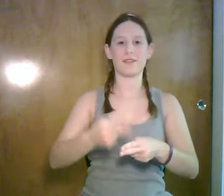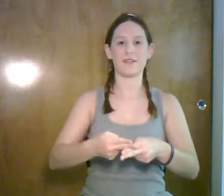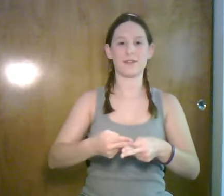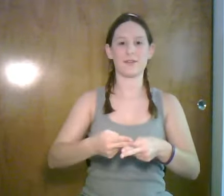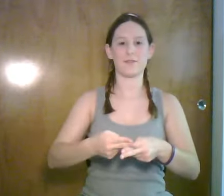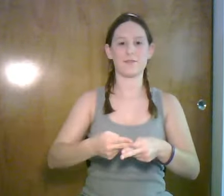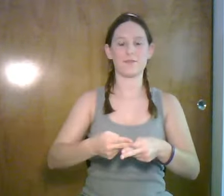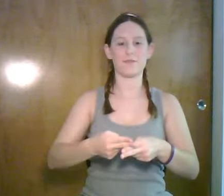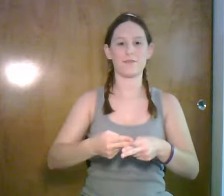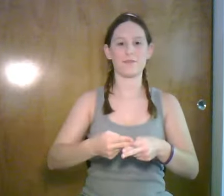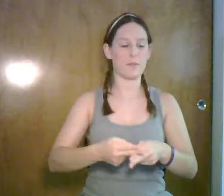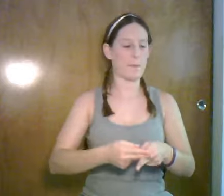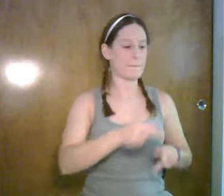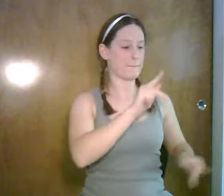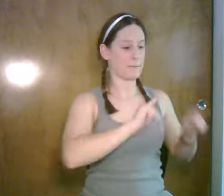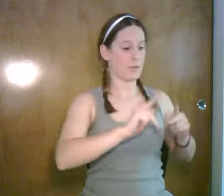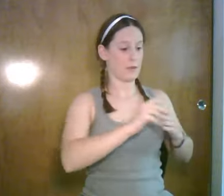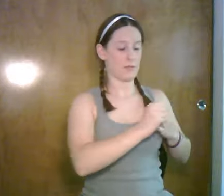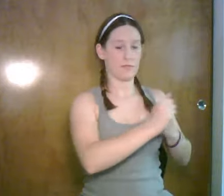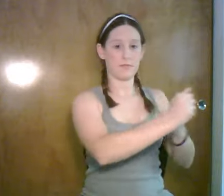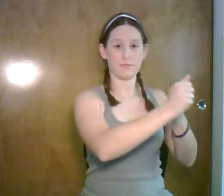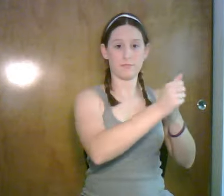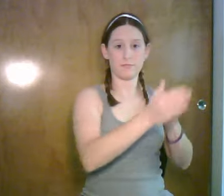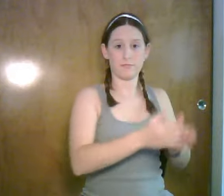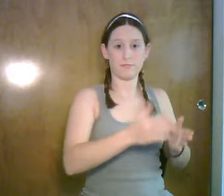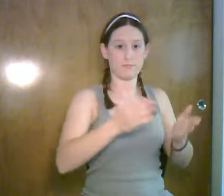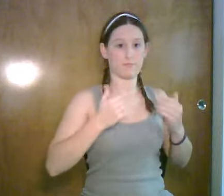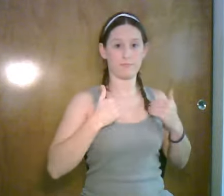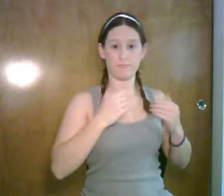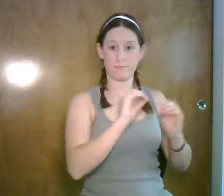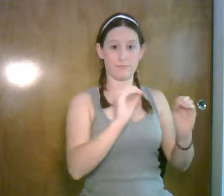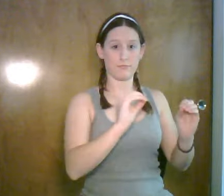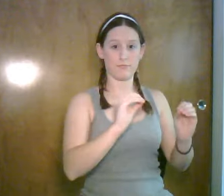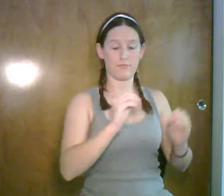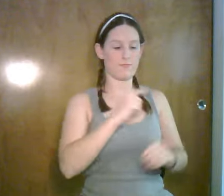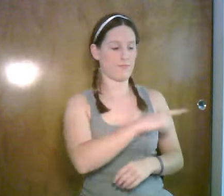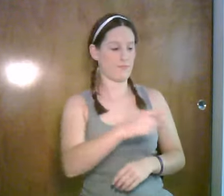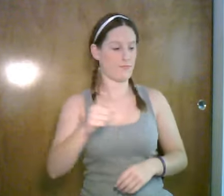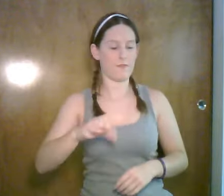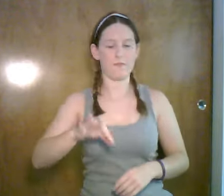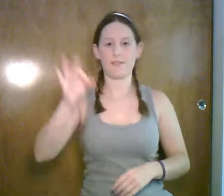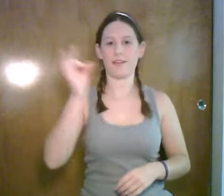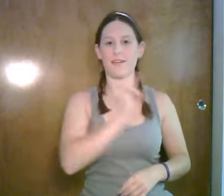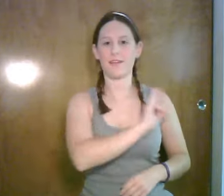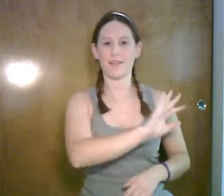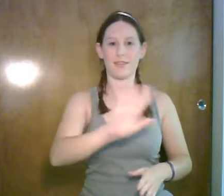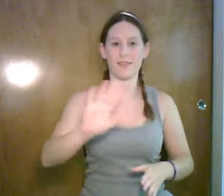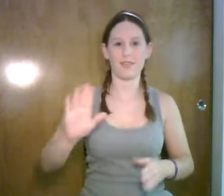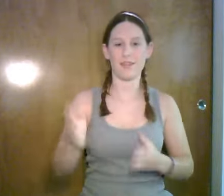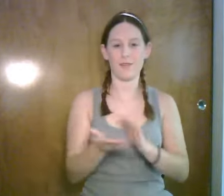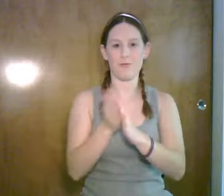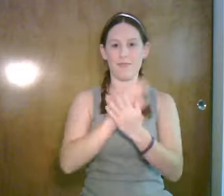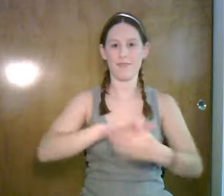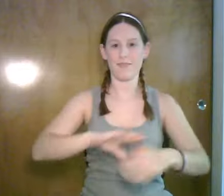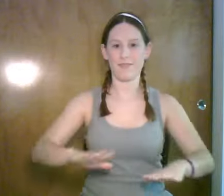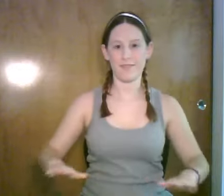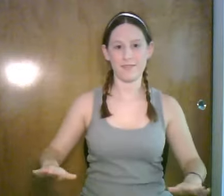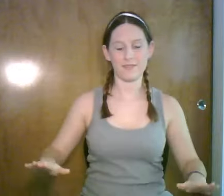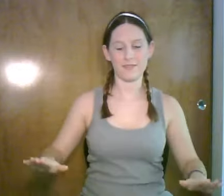The fatherless They will find their rest